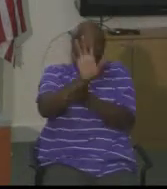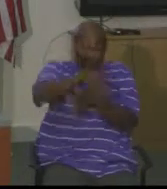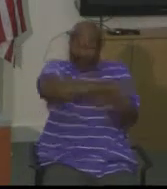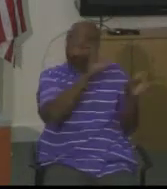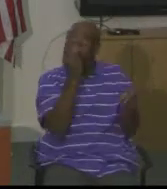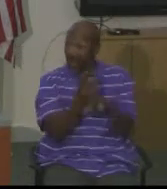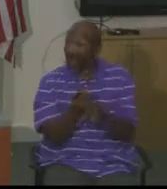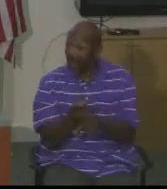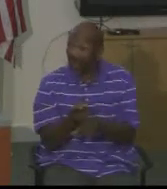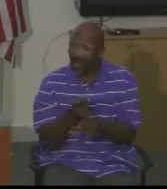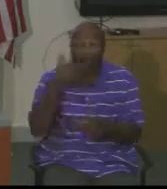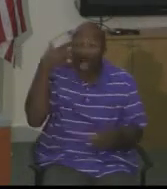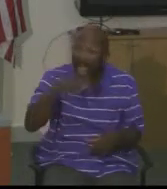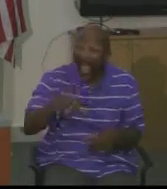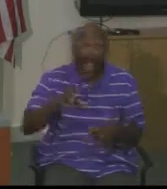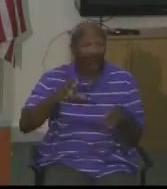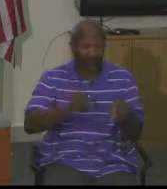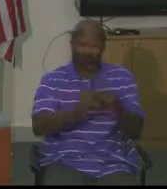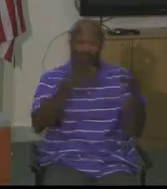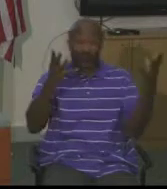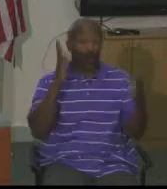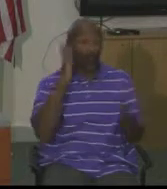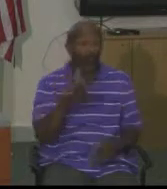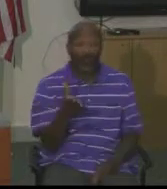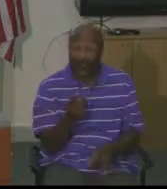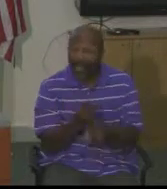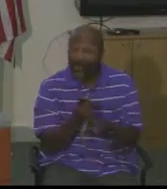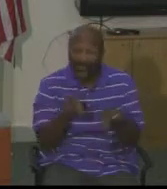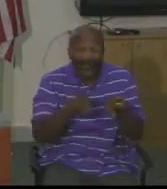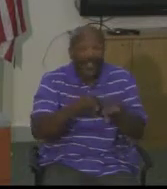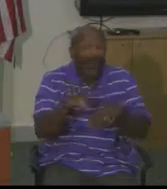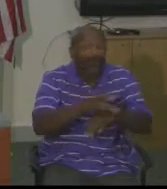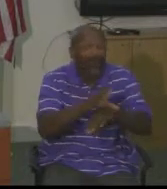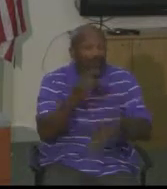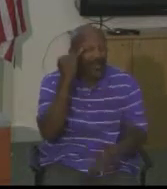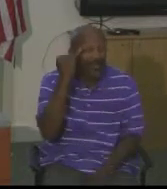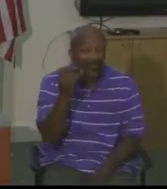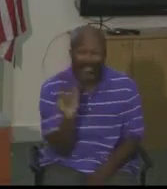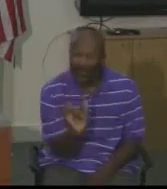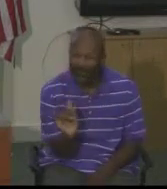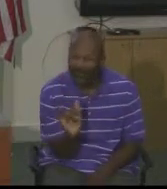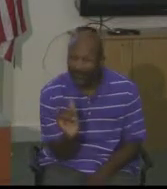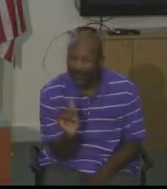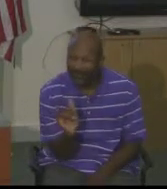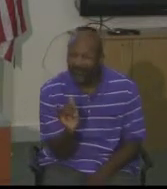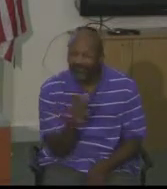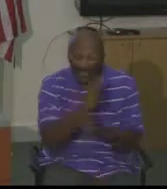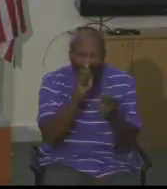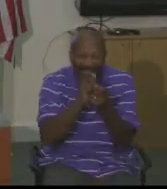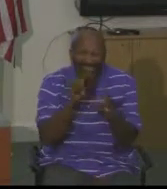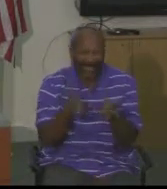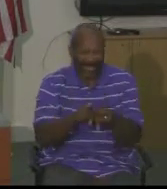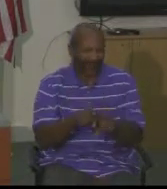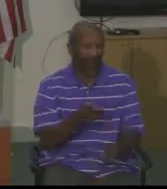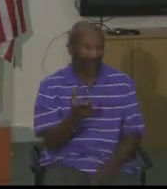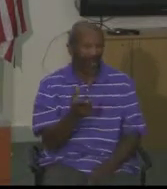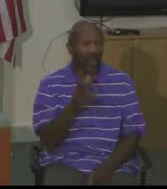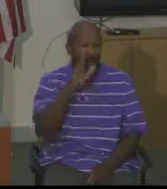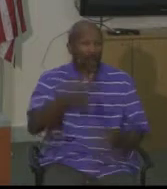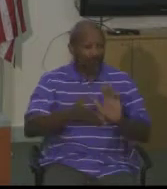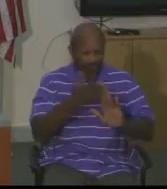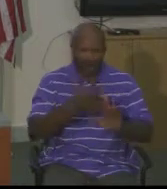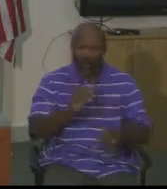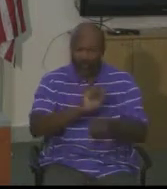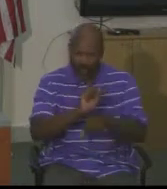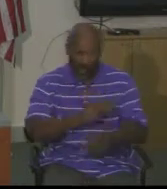It's either going to overheat or it's going to blow up. Same thing's going to happen with a computer. Exactly the same thing. It might start